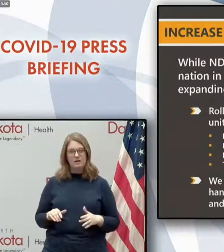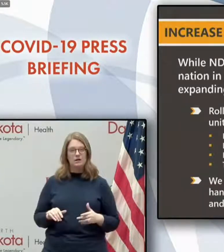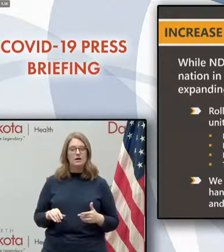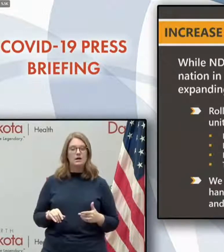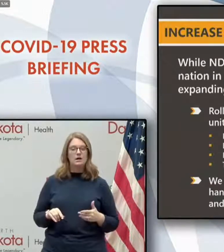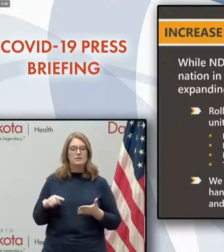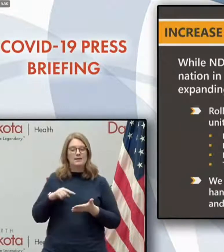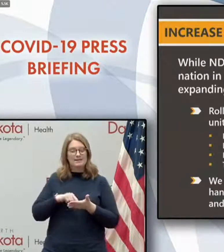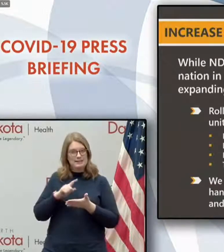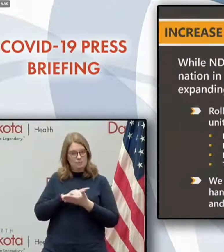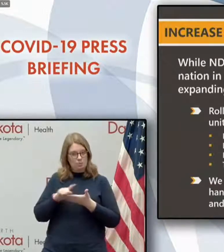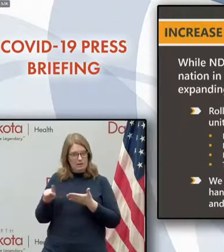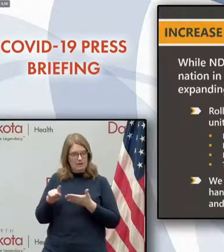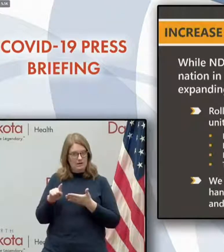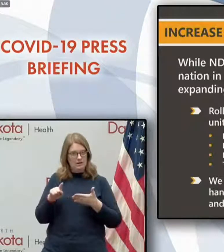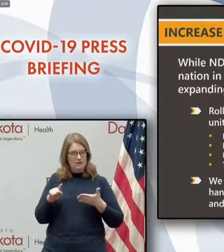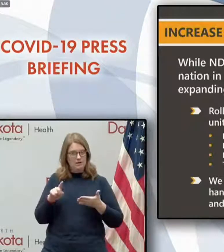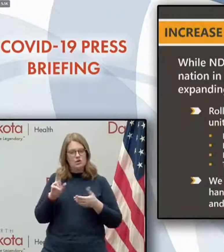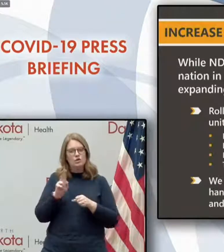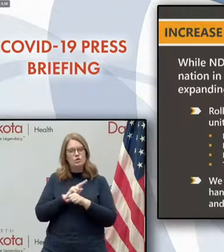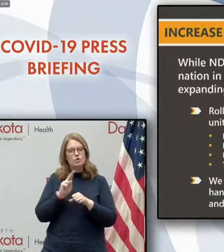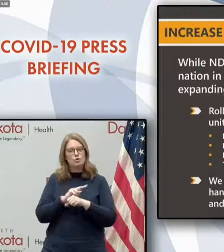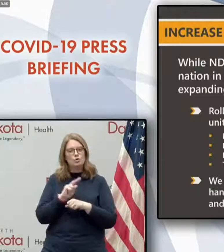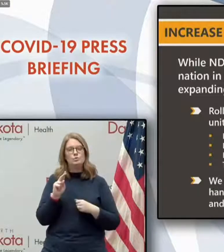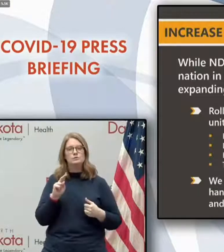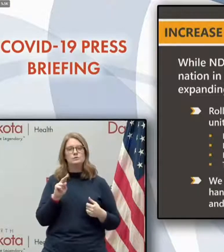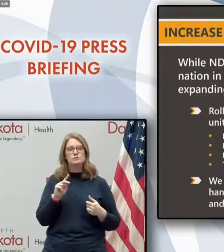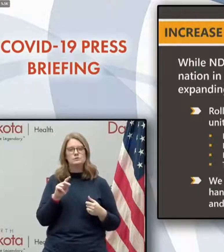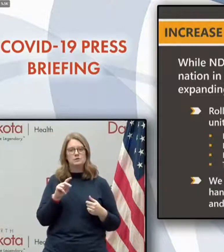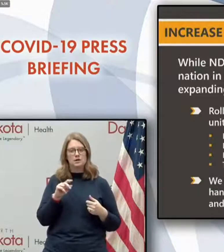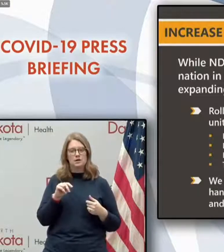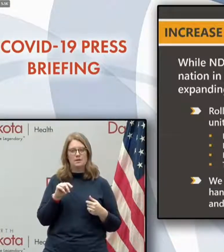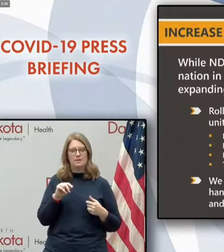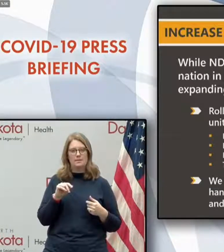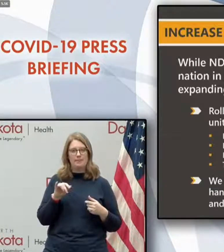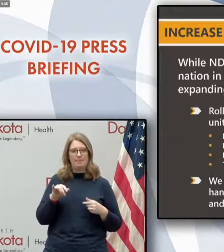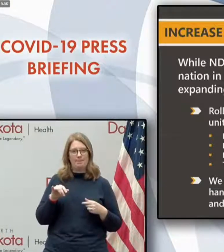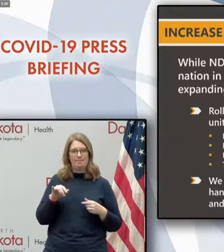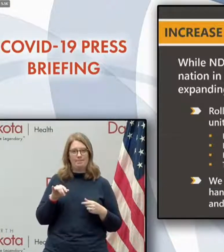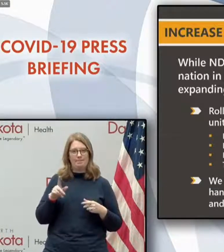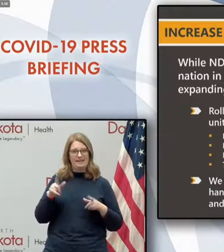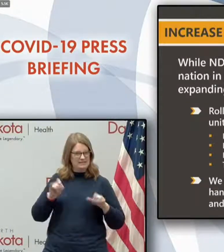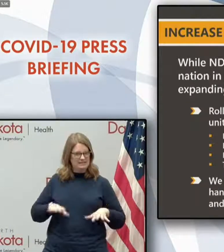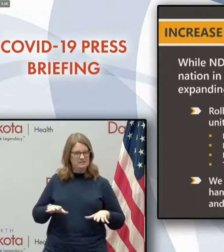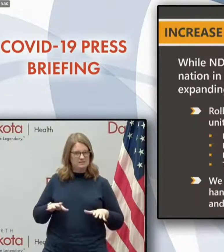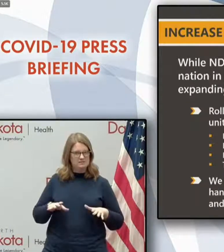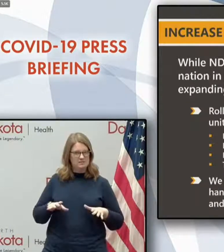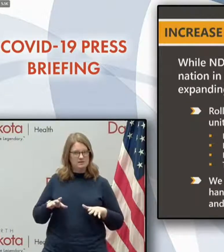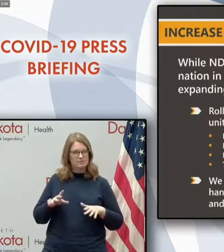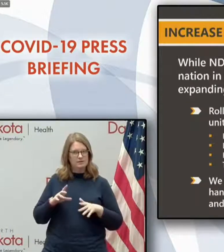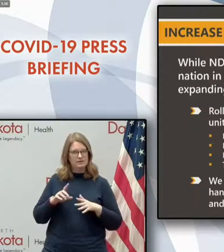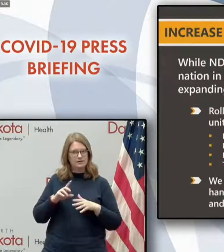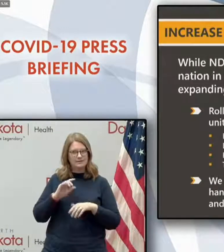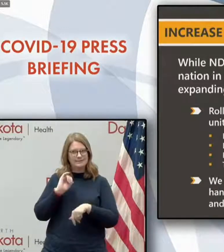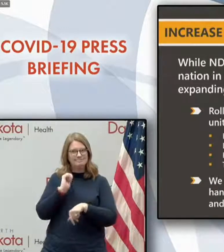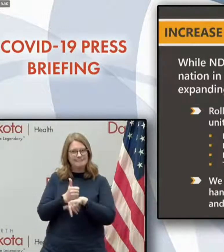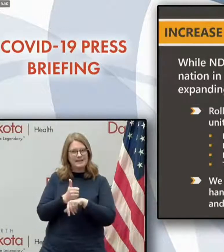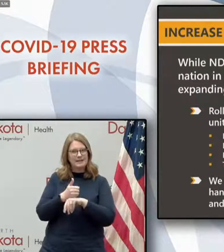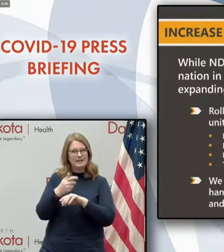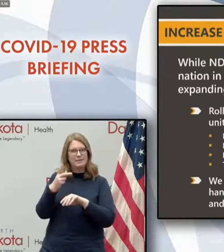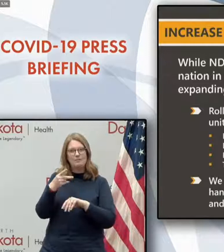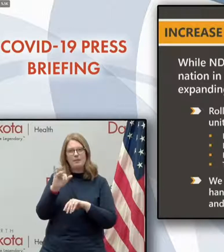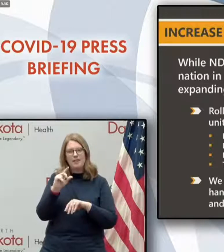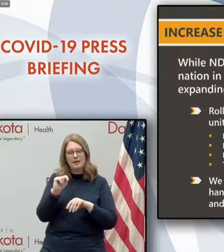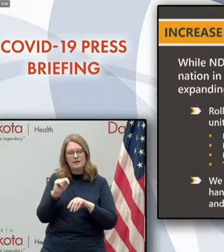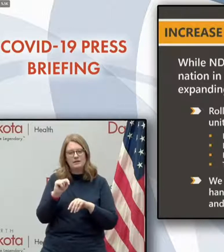week, we're going to be using these tests now and across a number of pilots. Some of those include